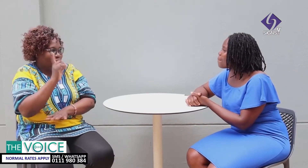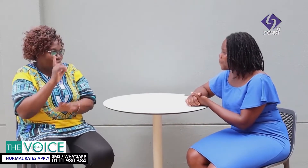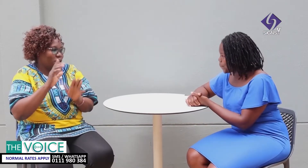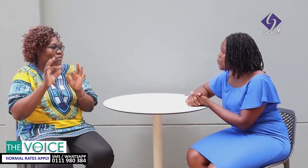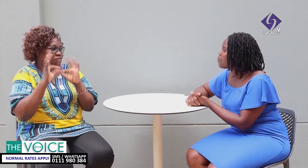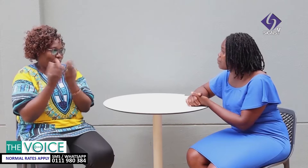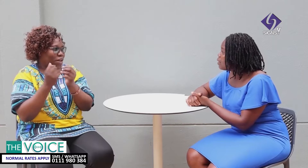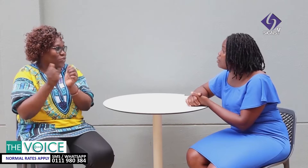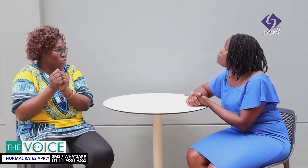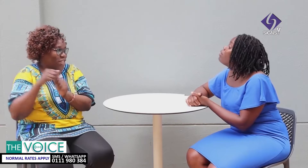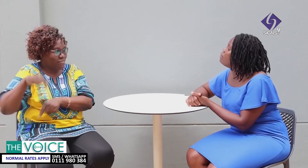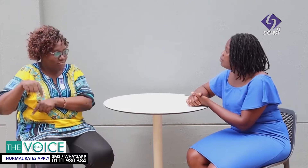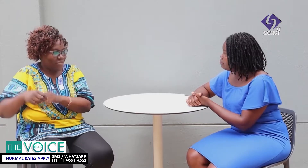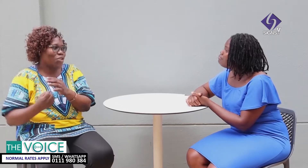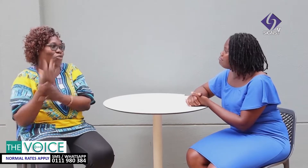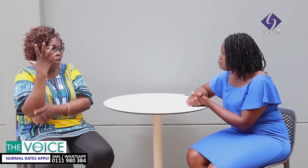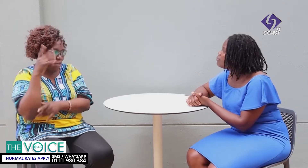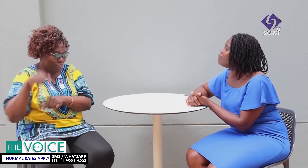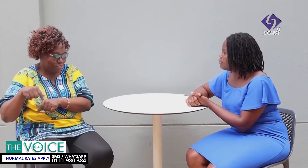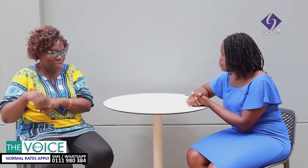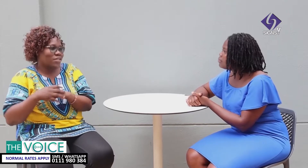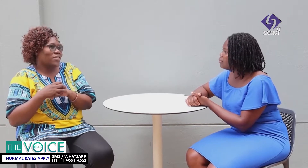to Nairobi to stay with my family. This is where I had grown up.